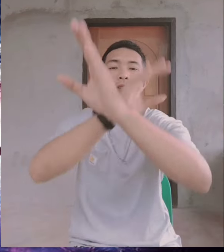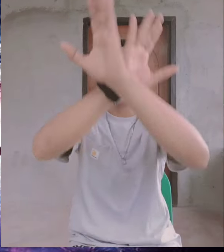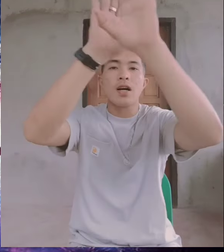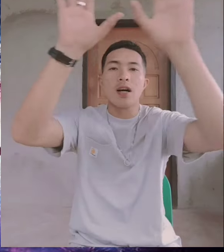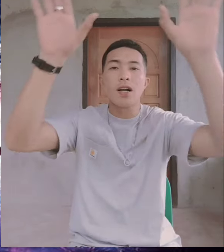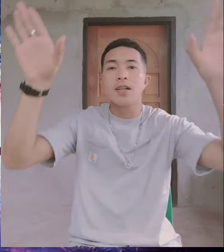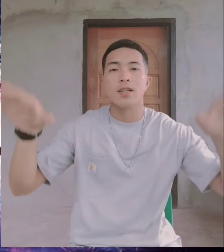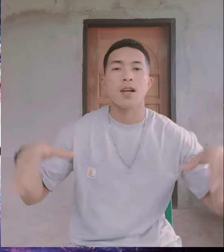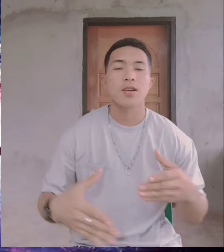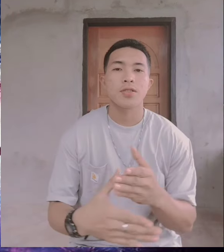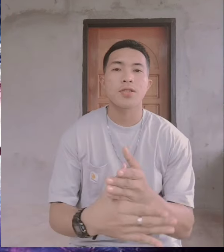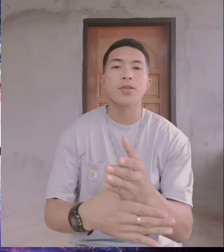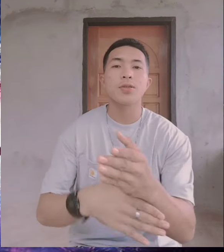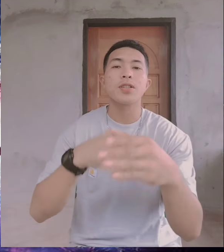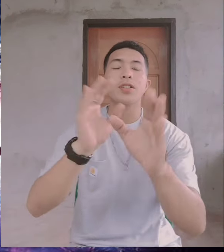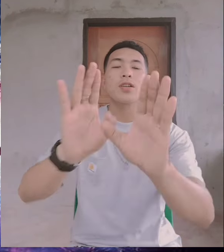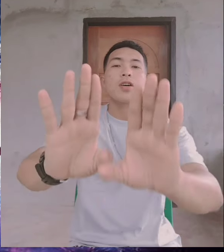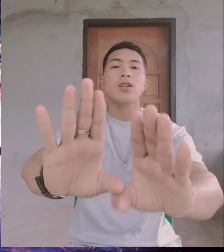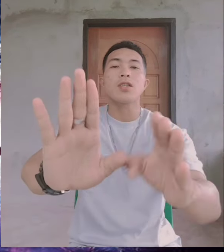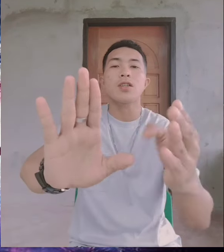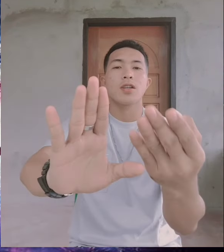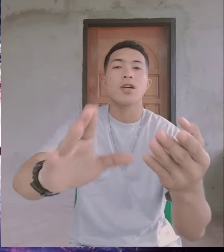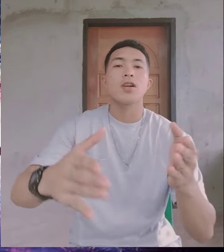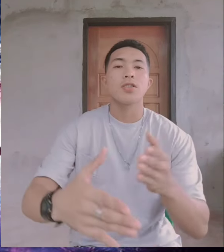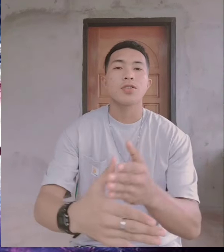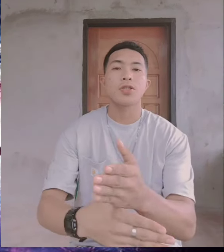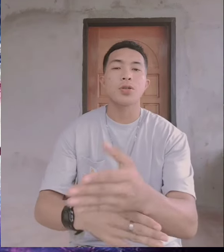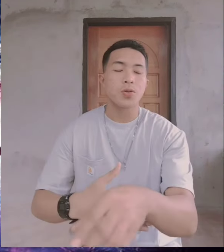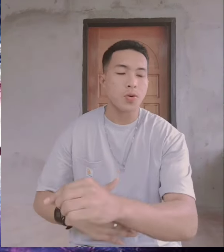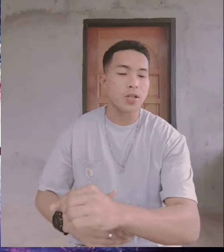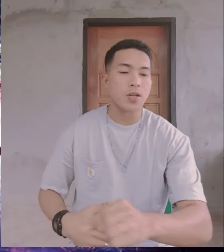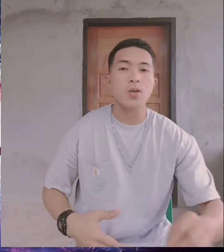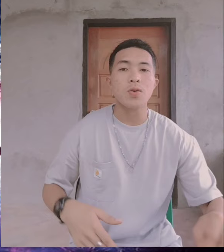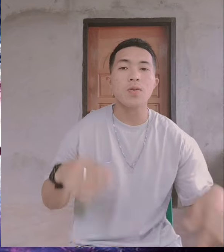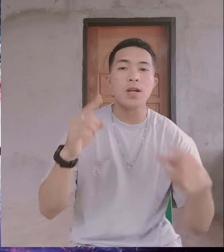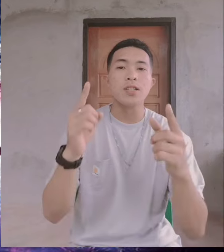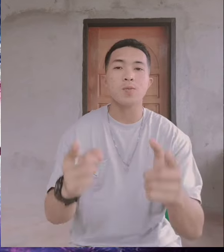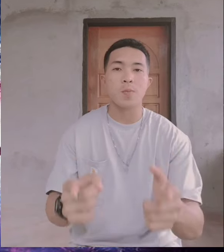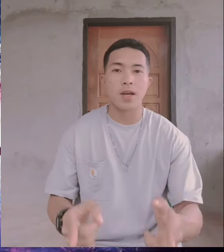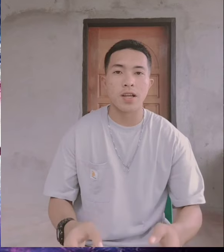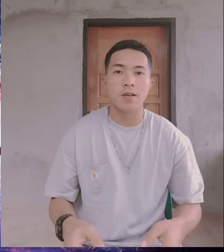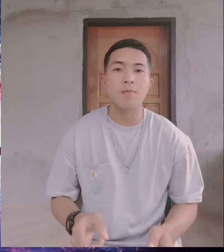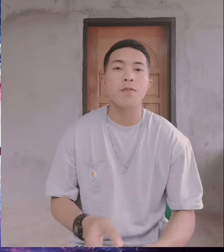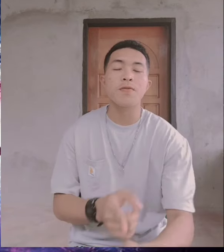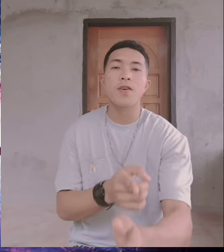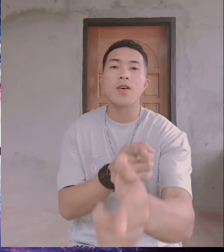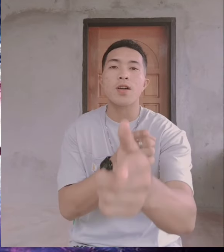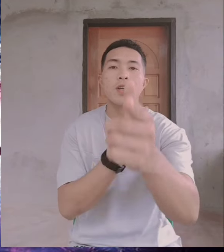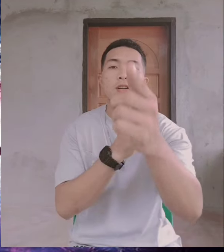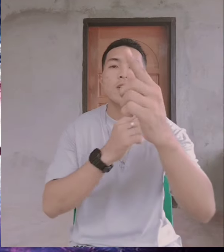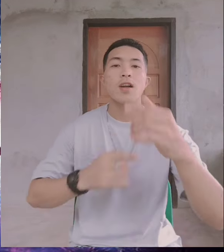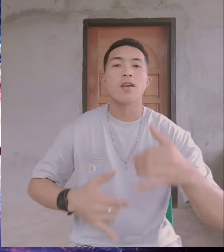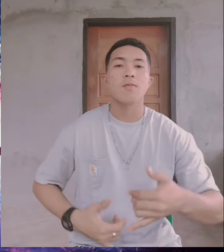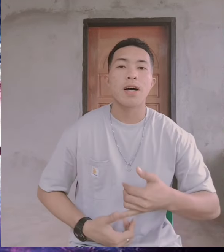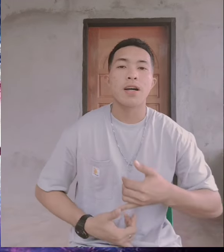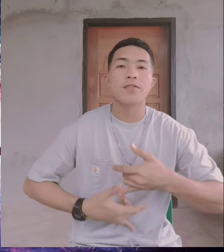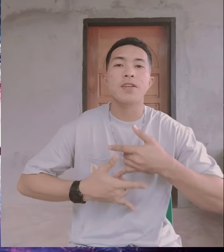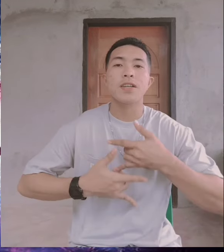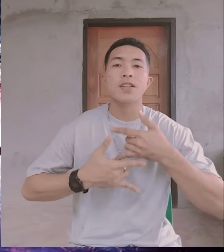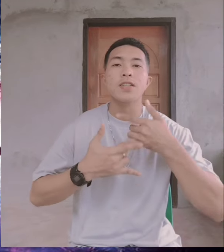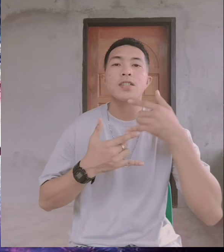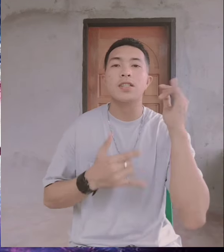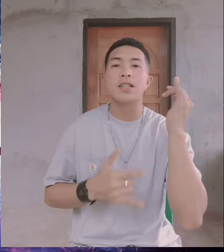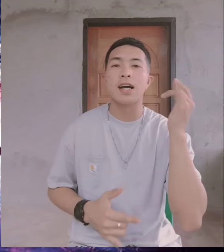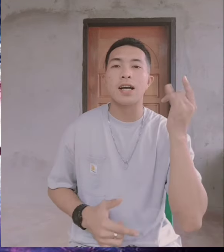Through the dark, through the door Through where no one's been before But it